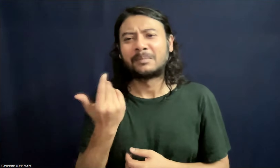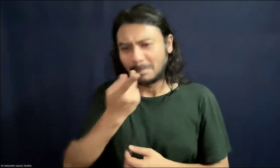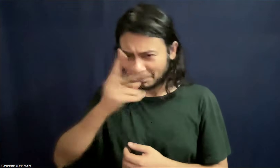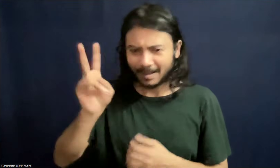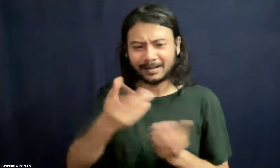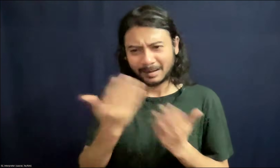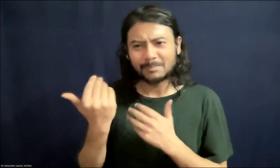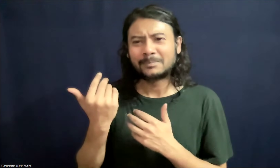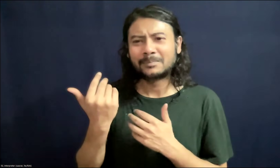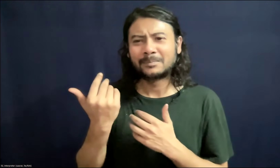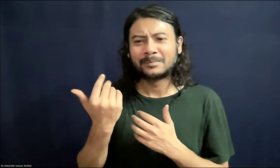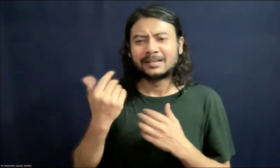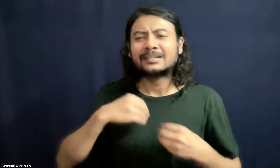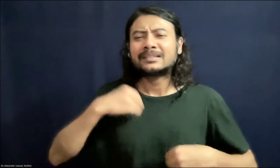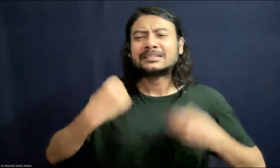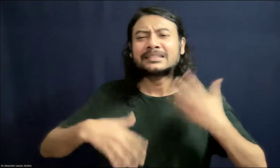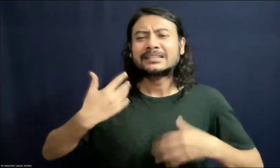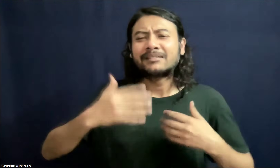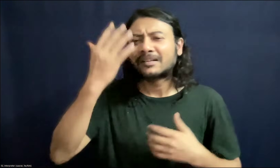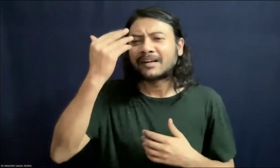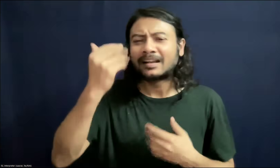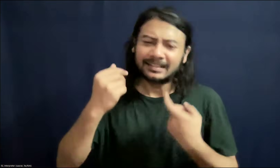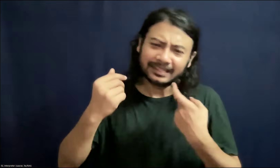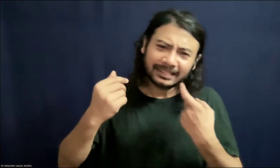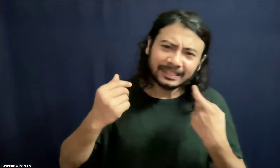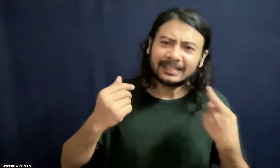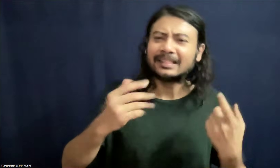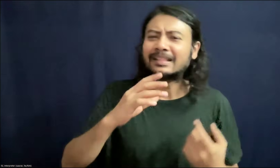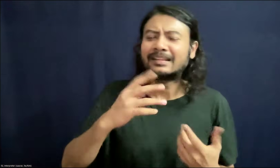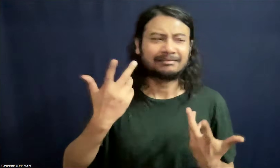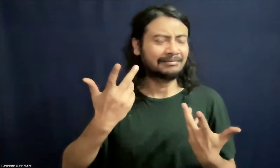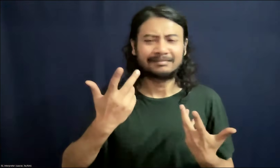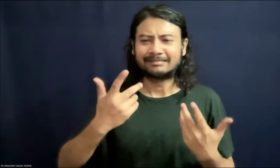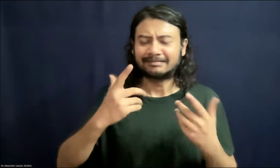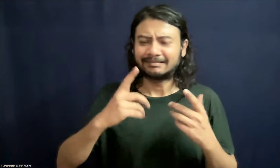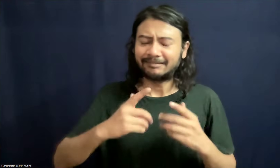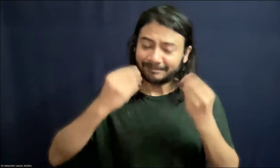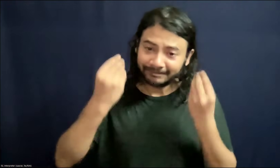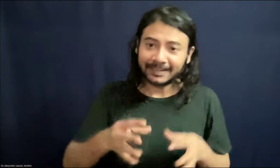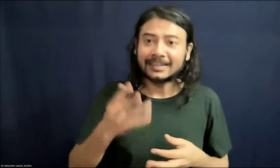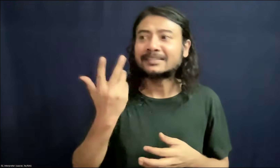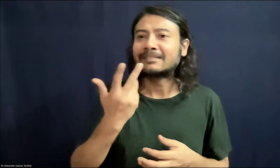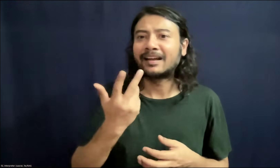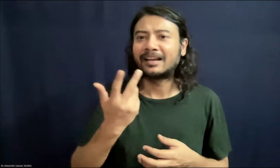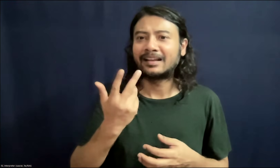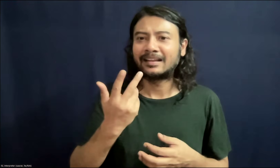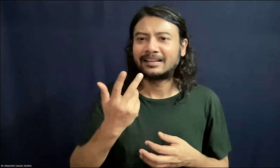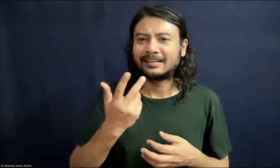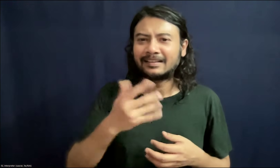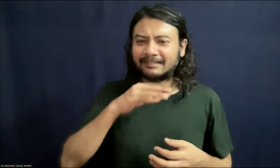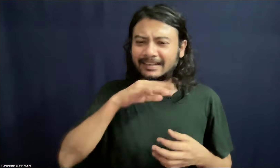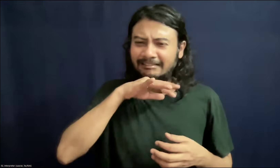want to rot in this material world? Why are you wasting your life in this material world? Everything is temporary.